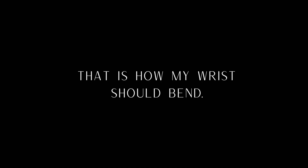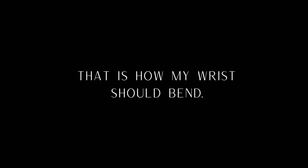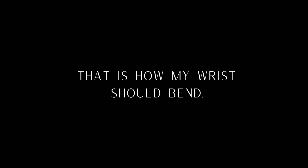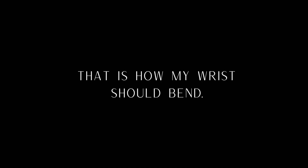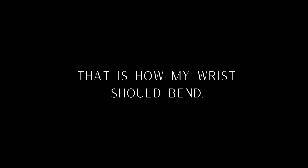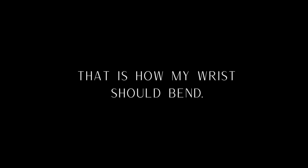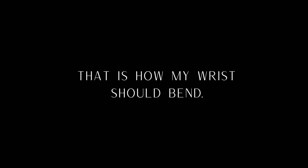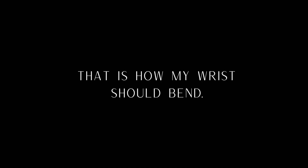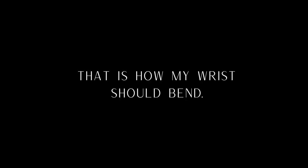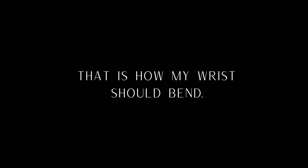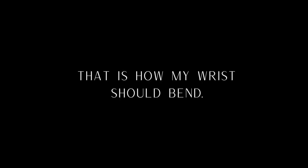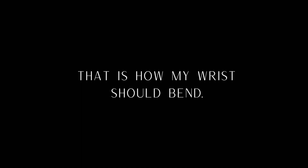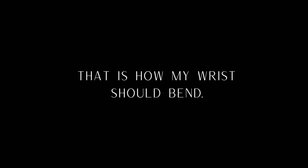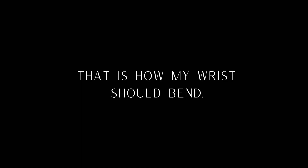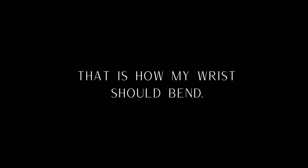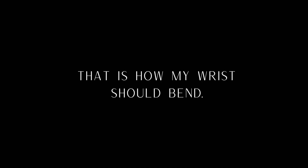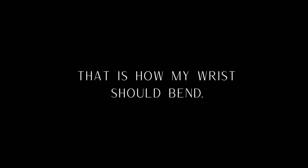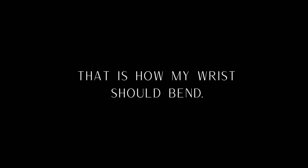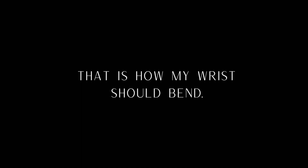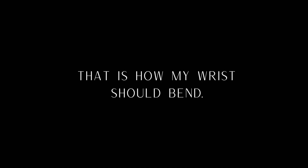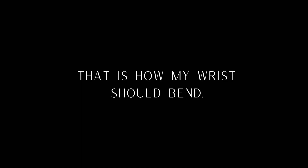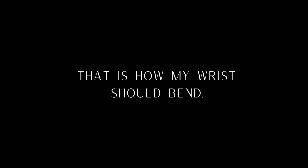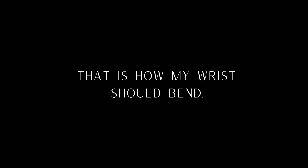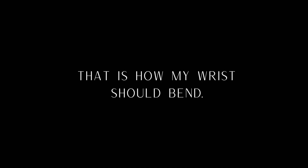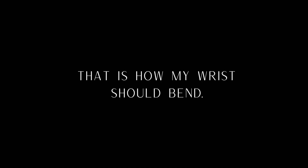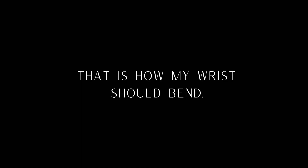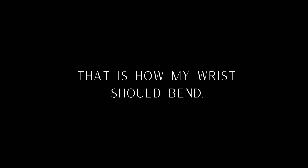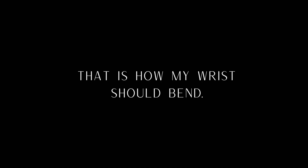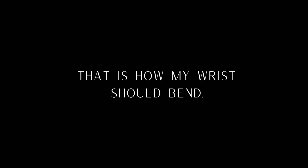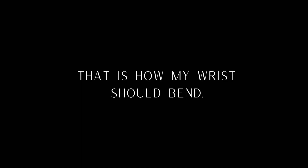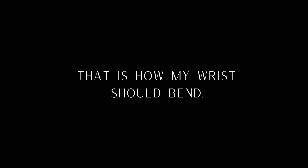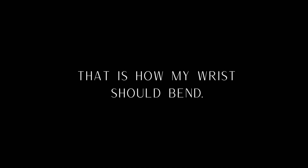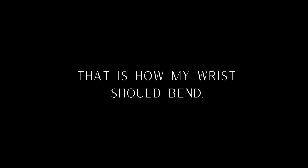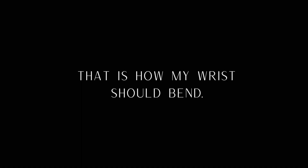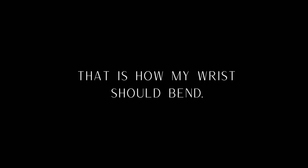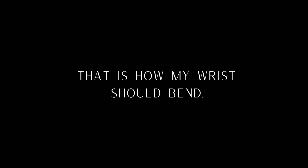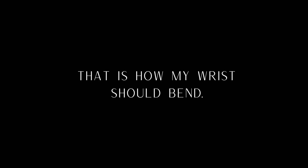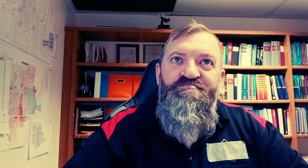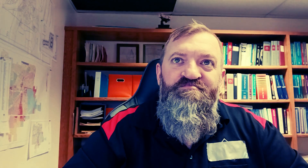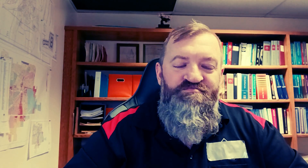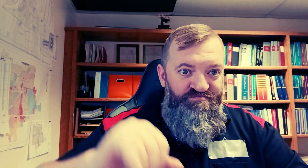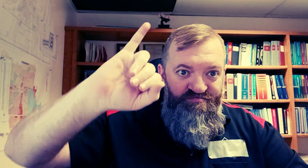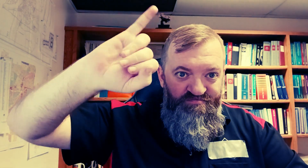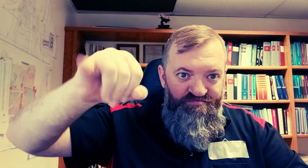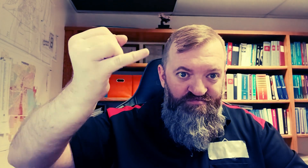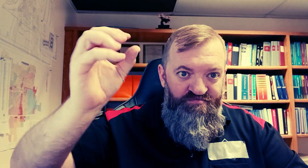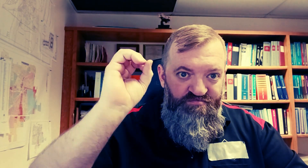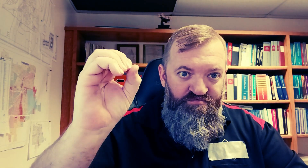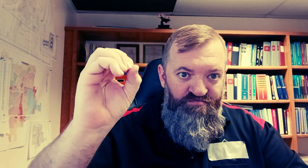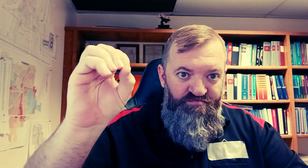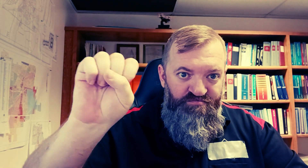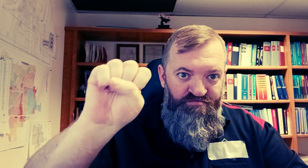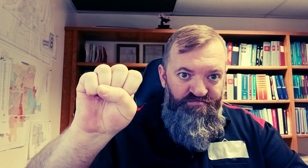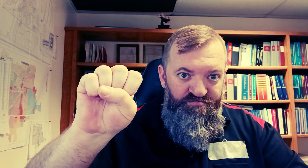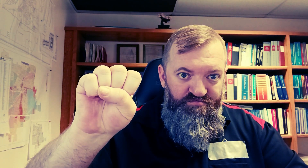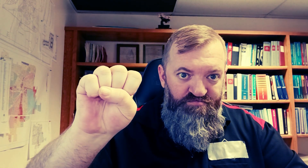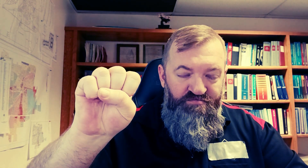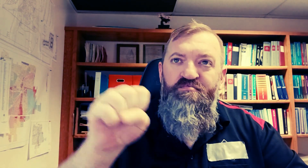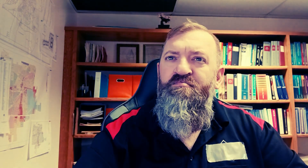2, I was able to focus a lot more on my form. Now that I was confident I was signing